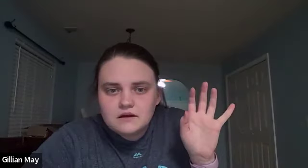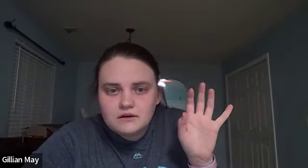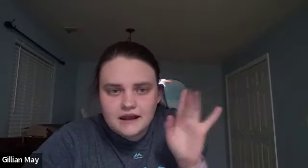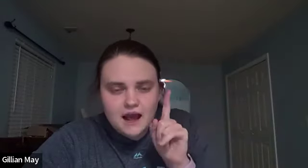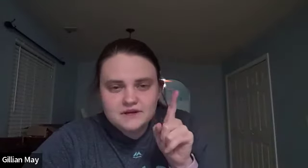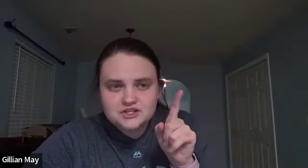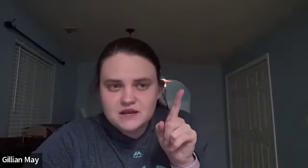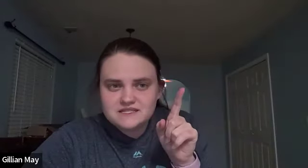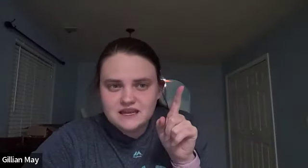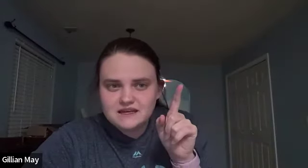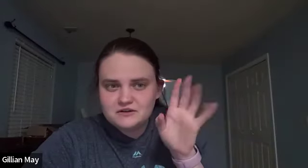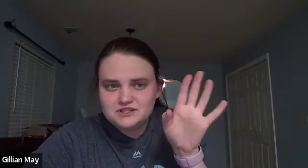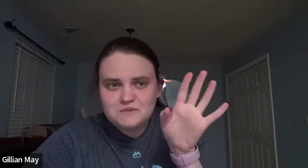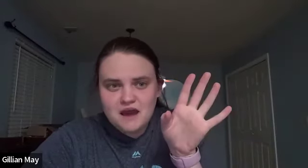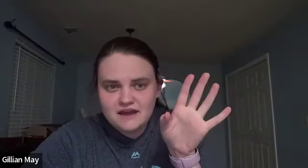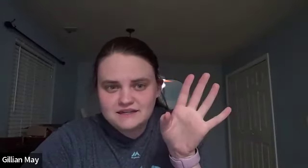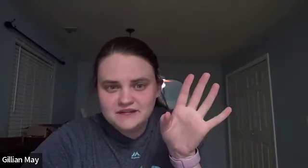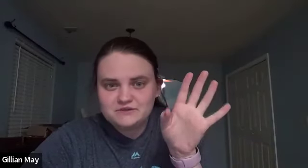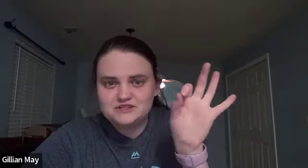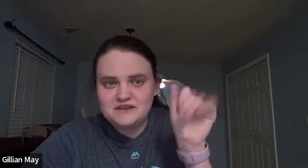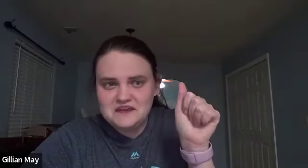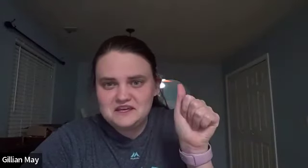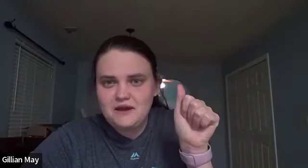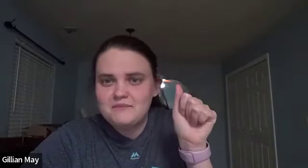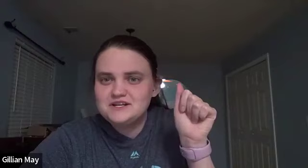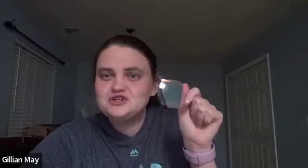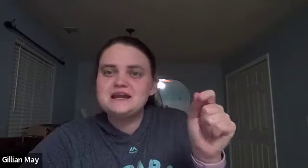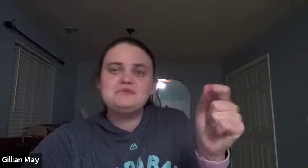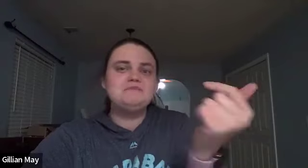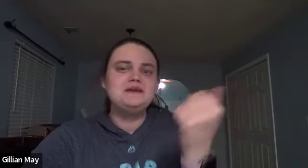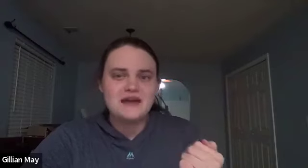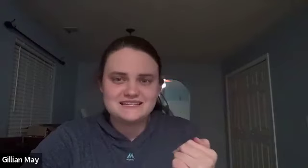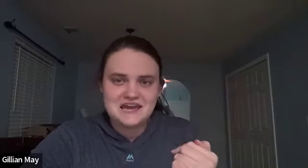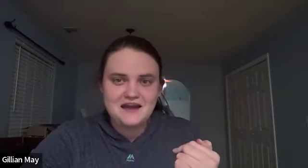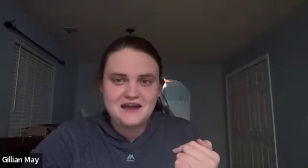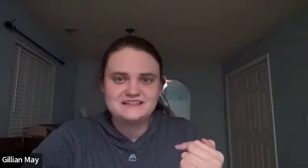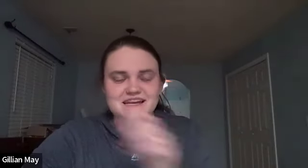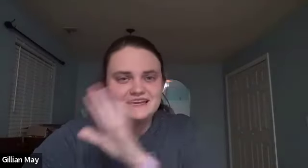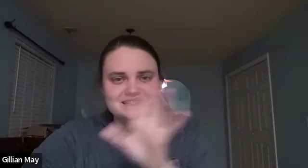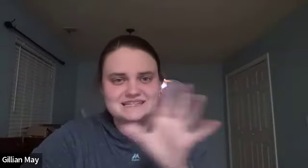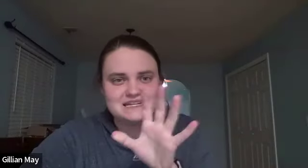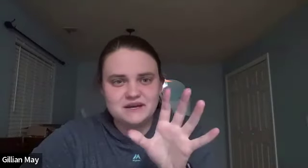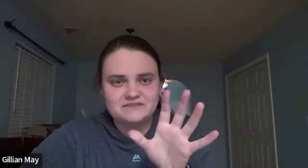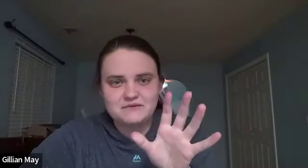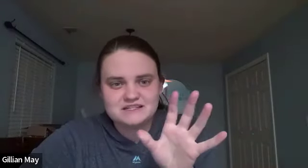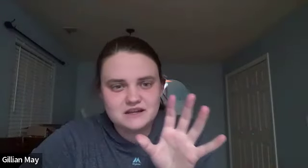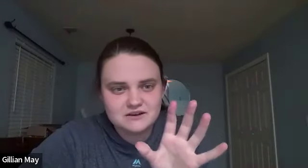All right. I'm going to try Miss Katie, though, because you spotlighted me, which is great. Thank you. I'm going to try to bring me back to gallery because then I can't see anybody if they raise their hand or